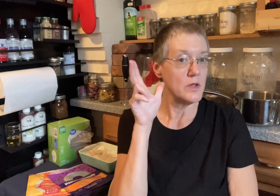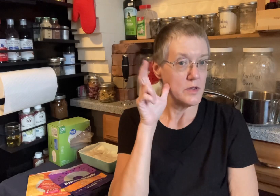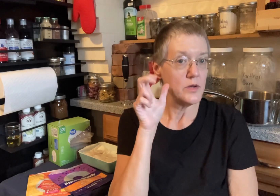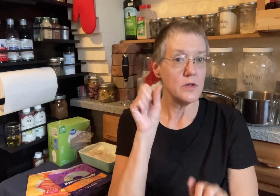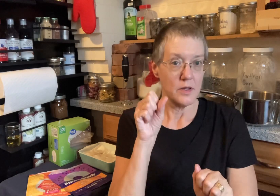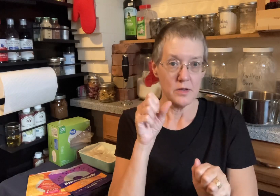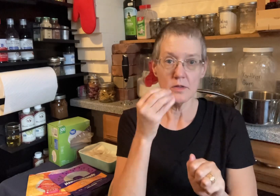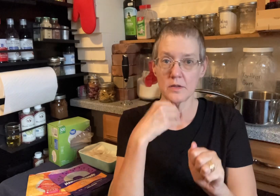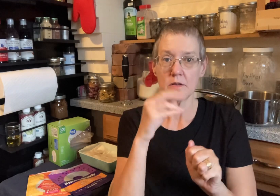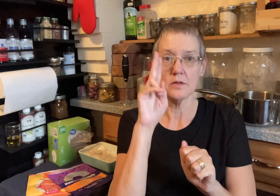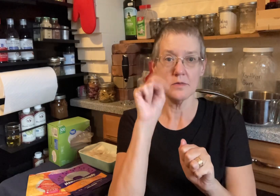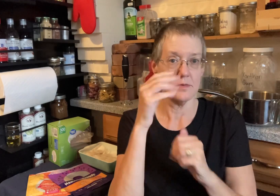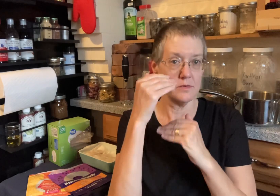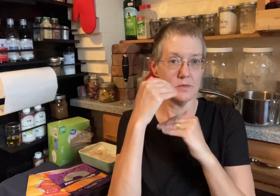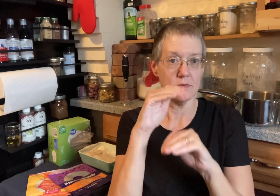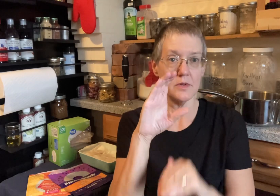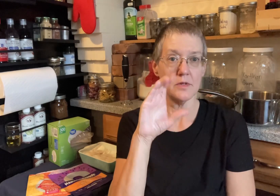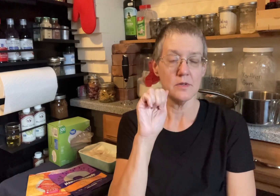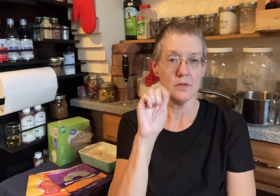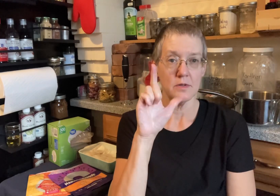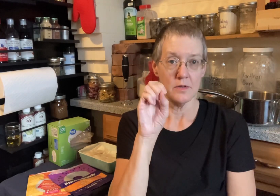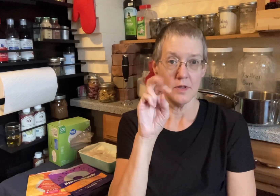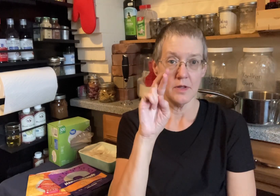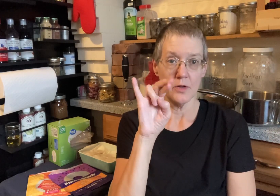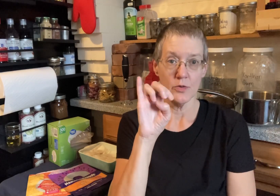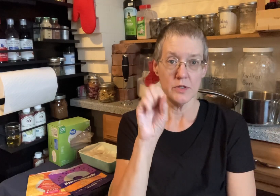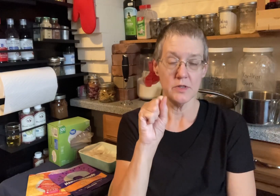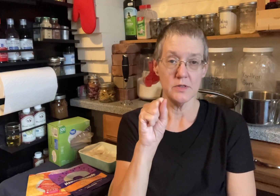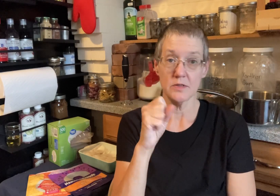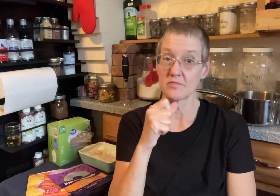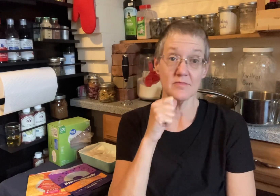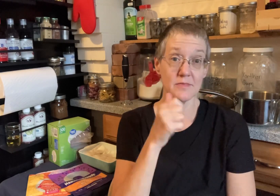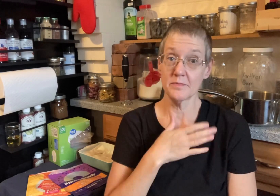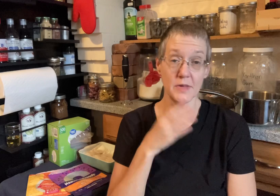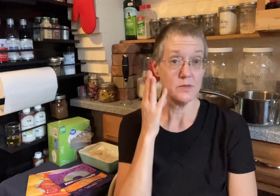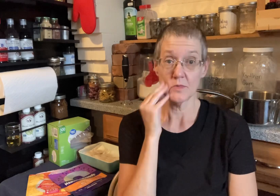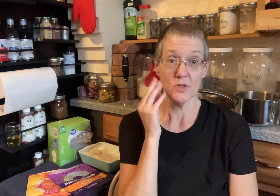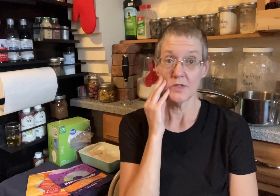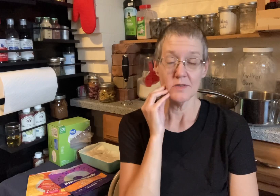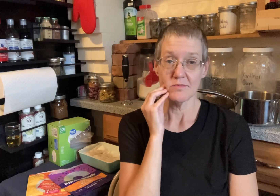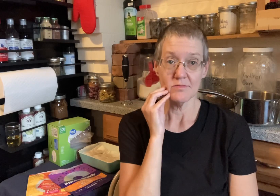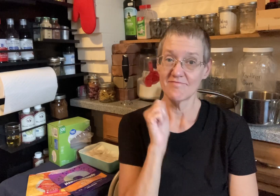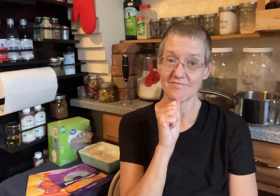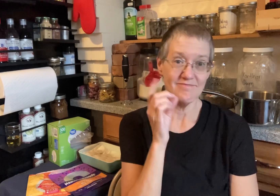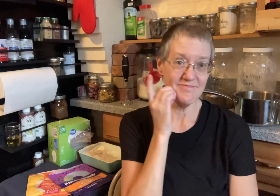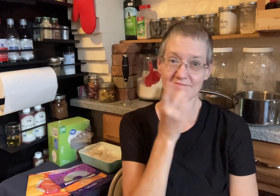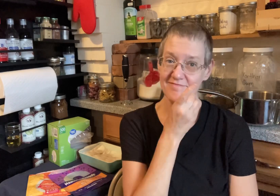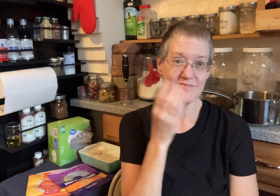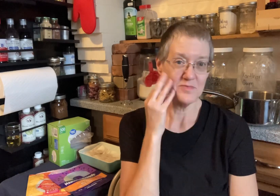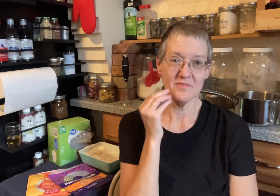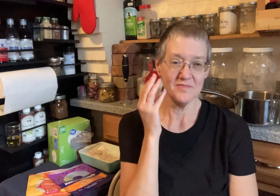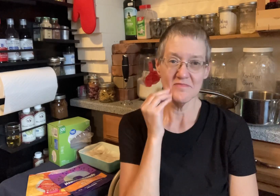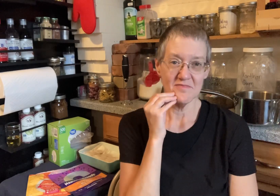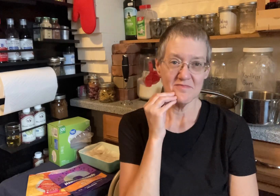Also, you're going to hear that you can eat unlimited calories, but that has not been Dale in my